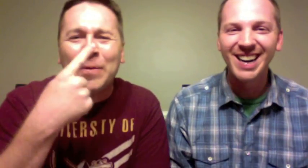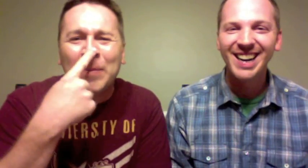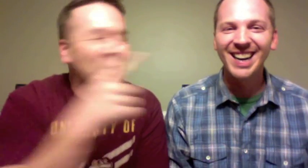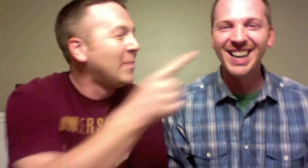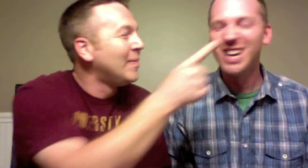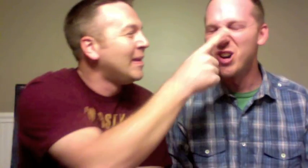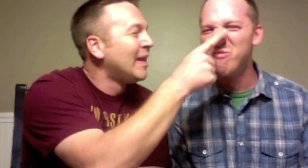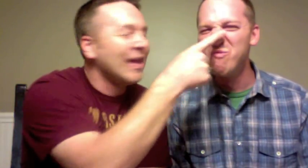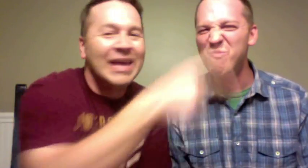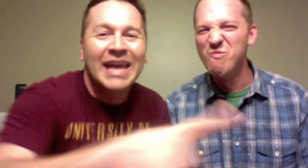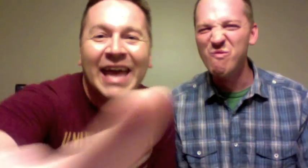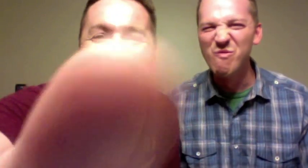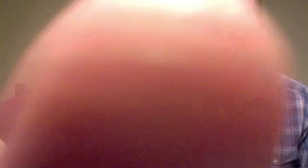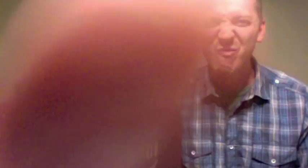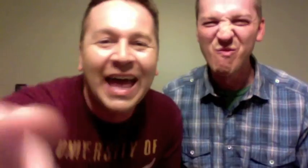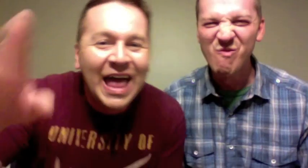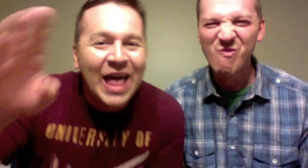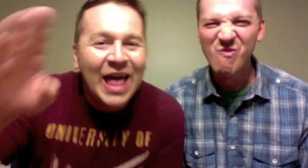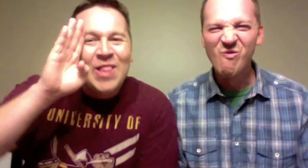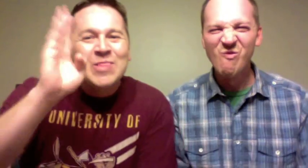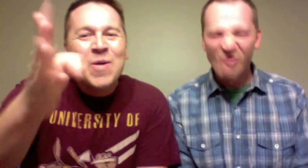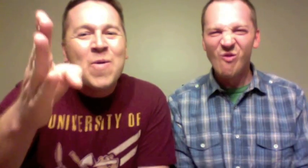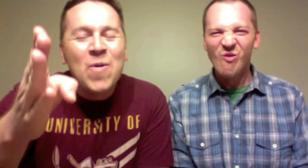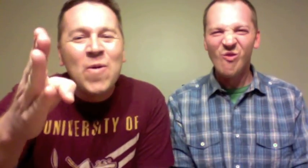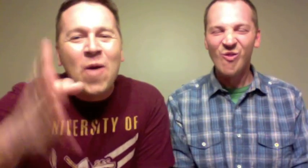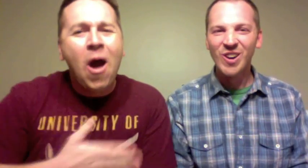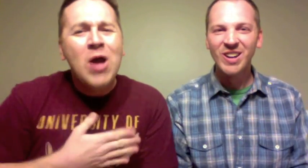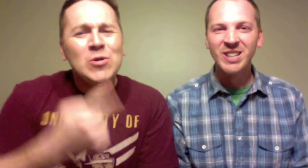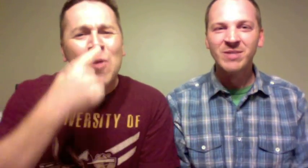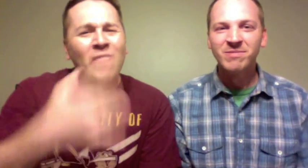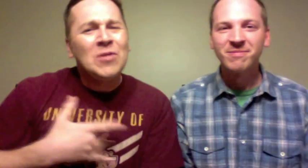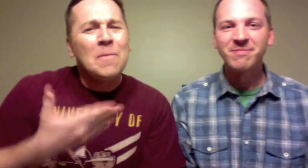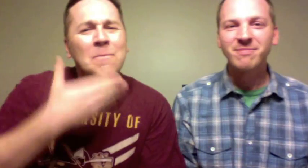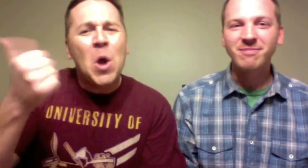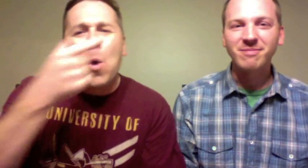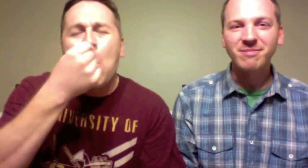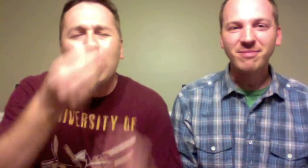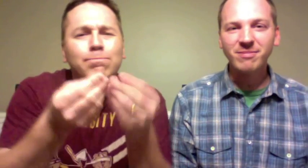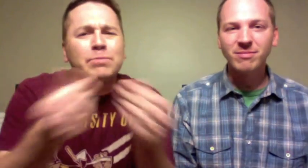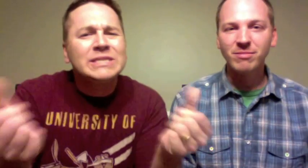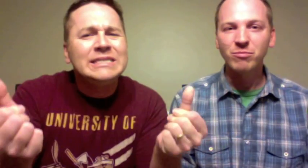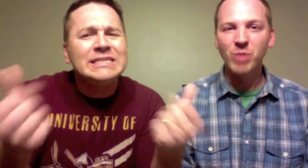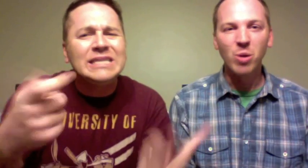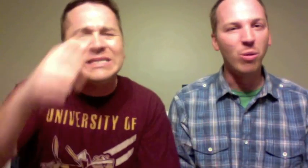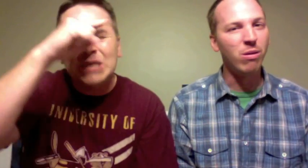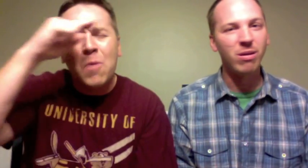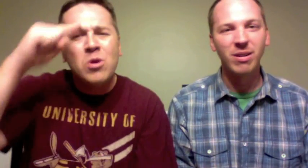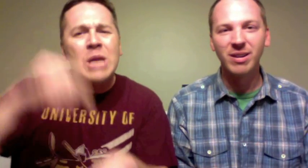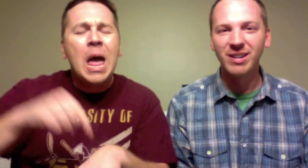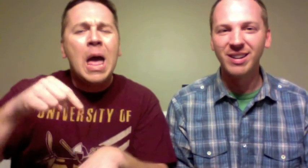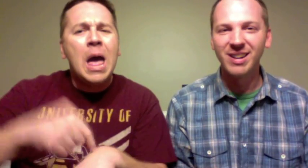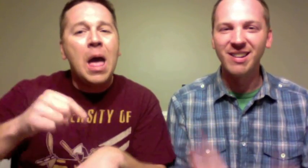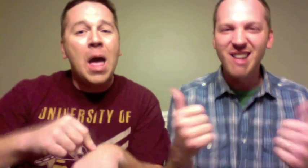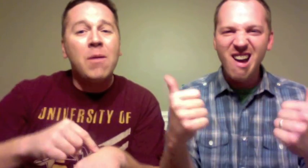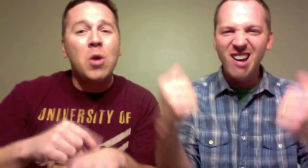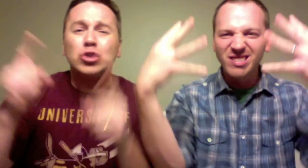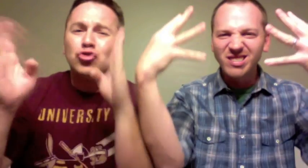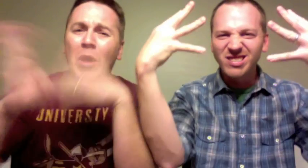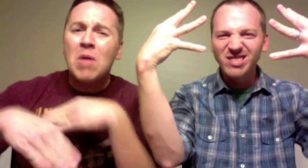Hey, my nose and his nose and your nose. Hey, my nose feels better. My cold is dissipated. Oh, Summertime's here. Yes,